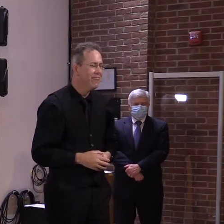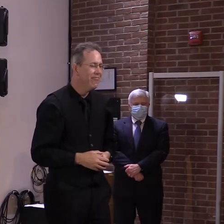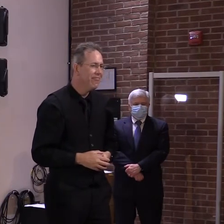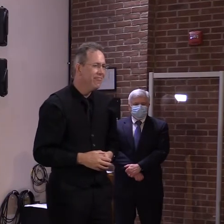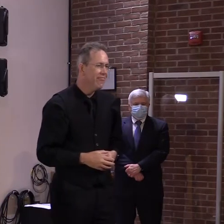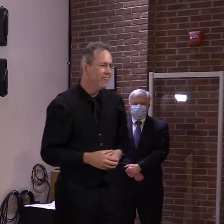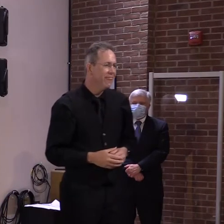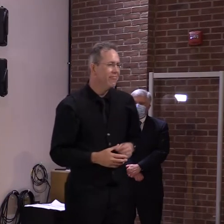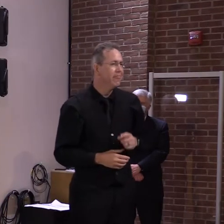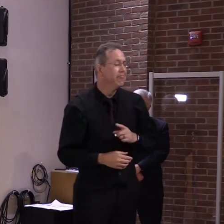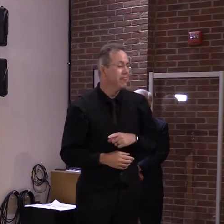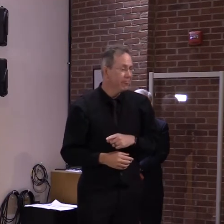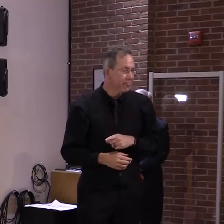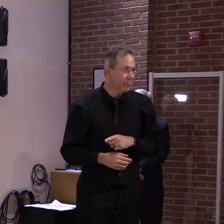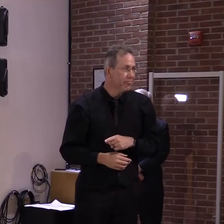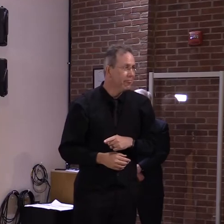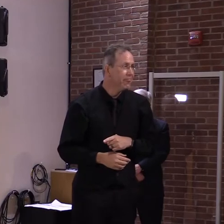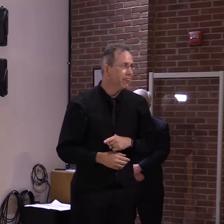Great, thank you.